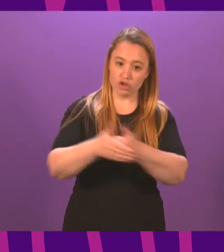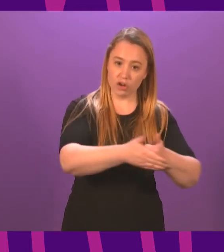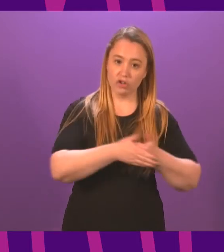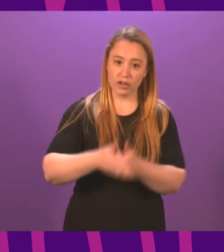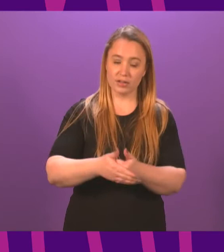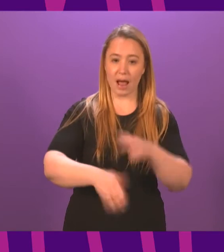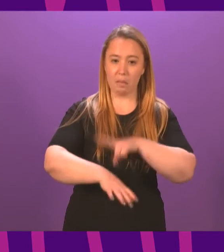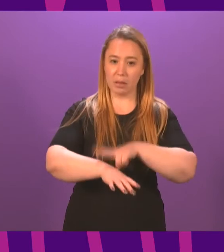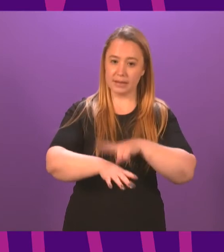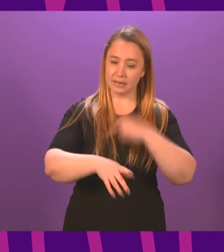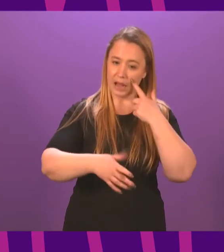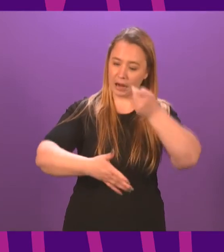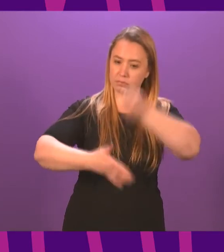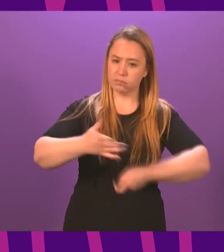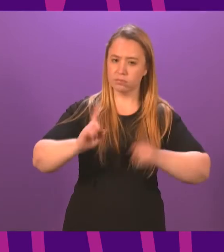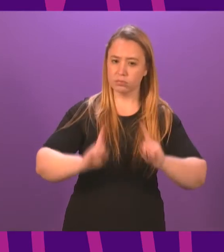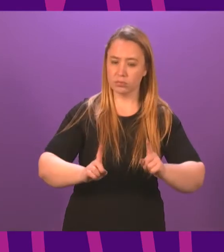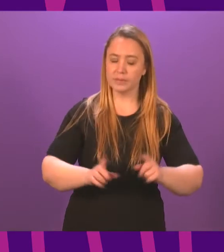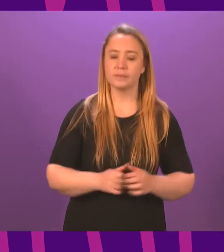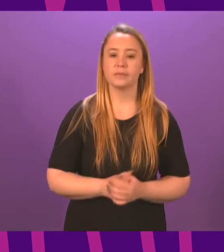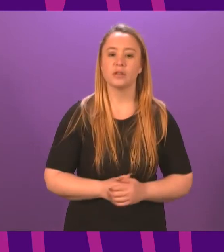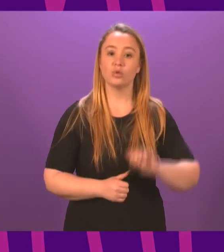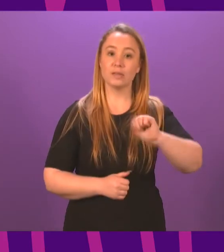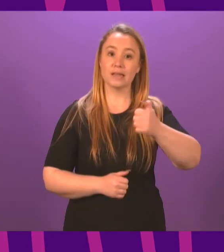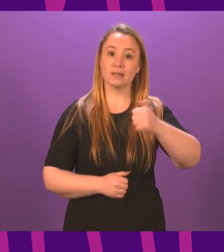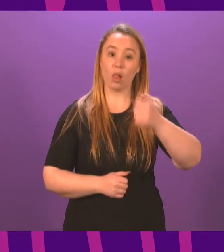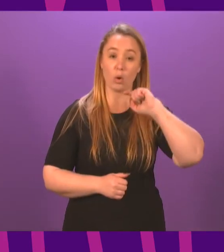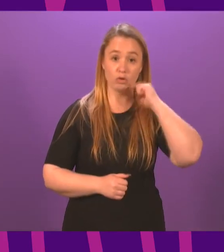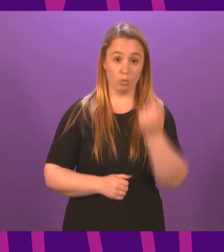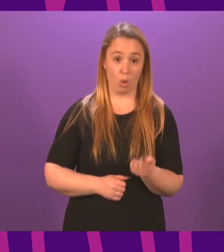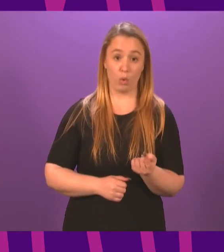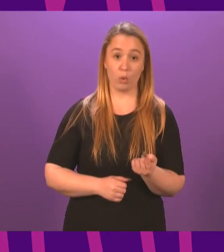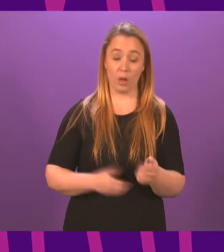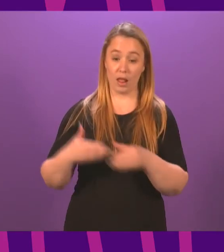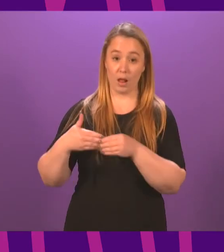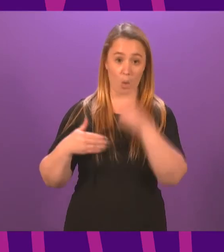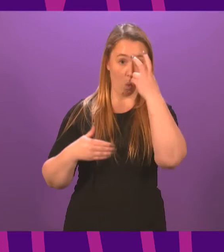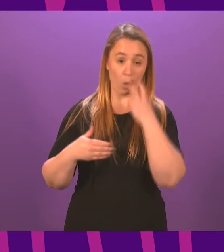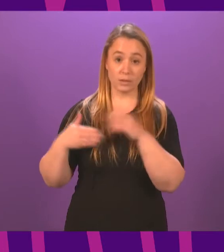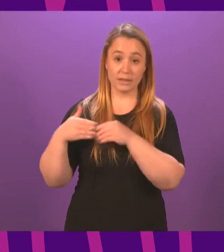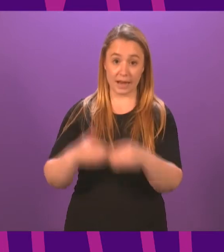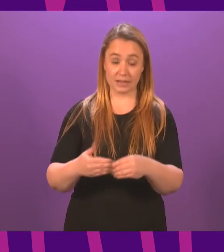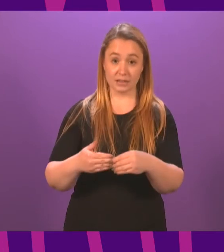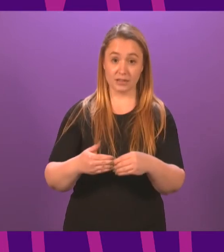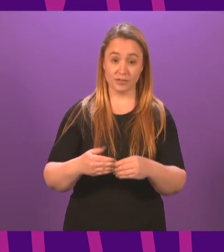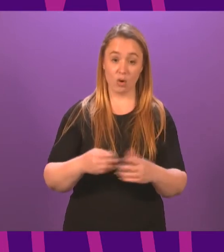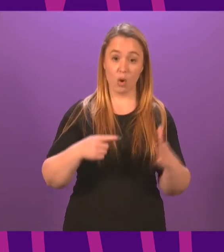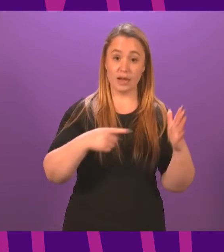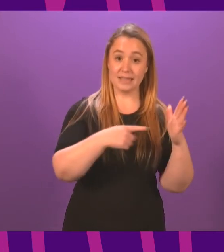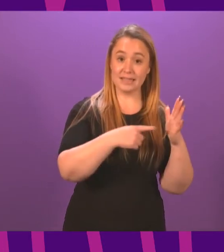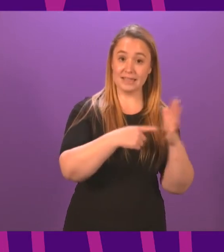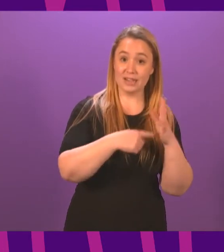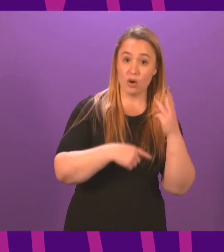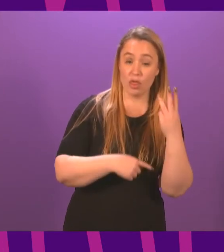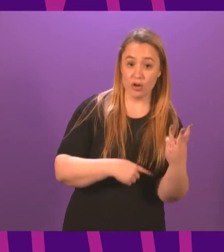to enforce these restrictions. Because from 6 o'clock tomorrow, existing guidance on moving in or out of Tier 3 and Tier